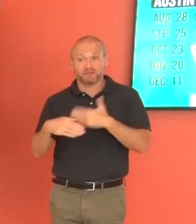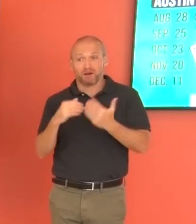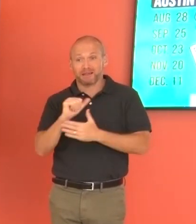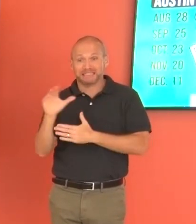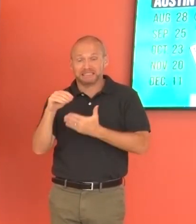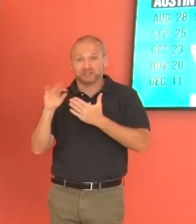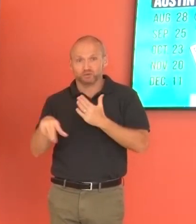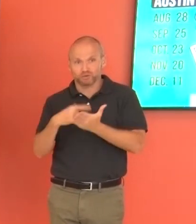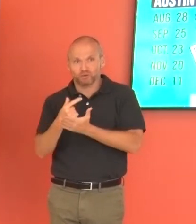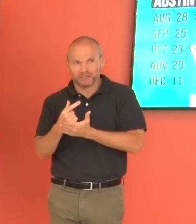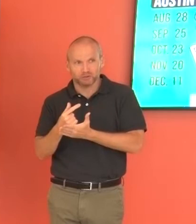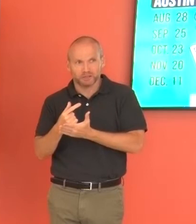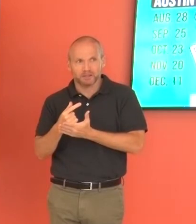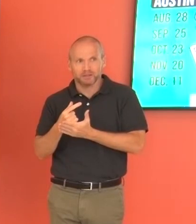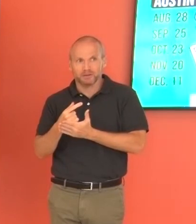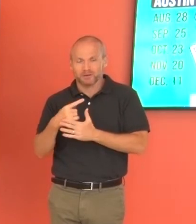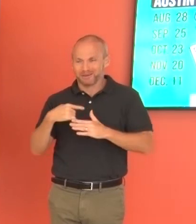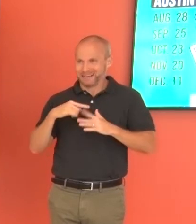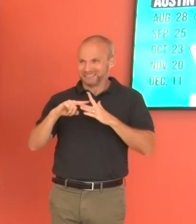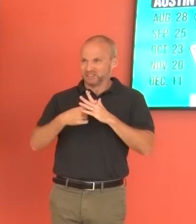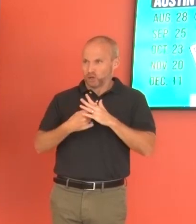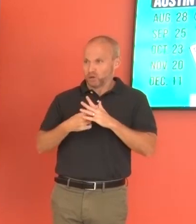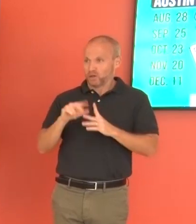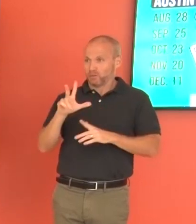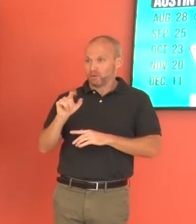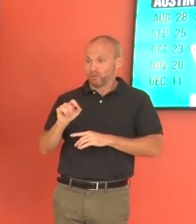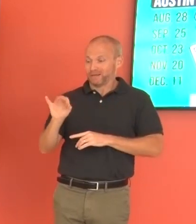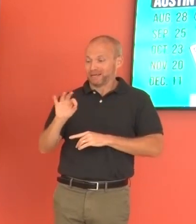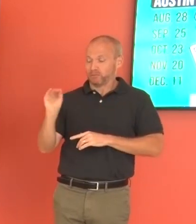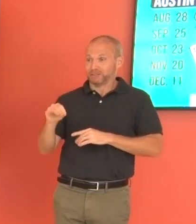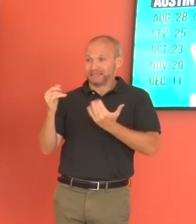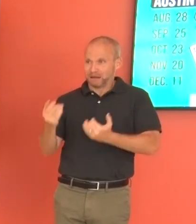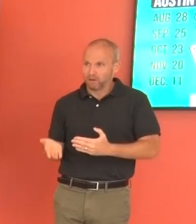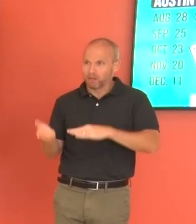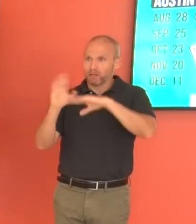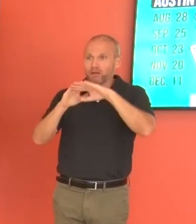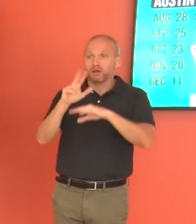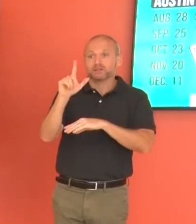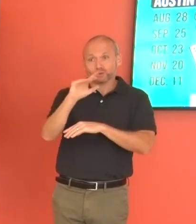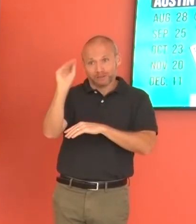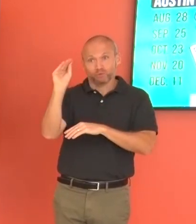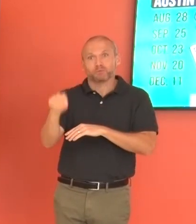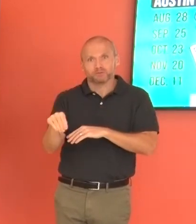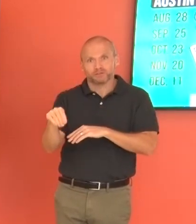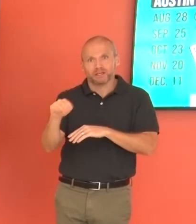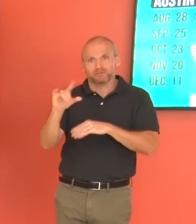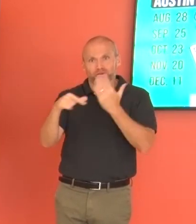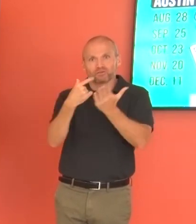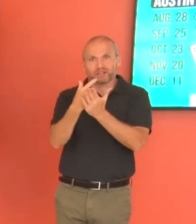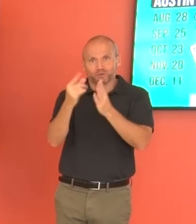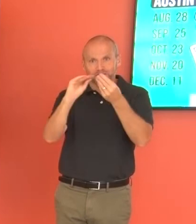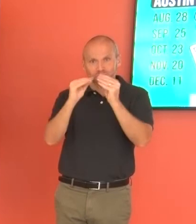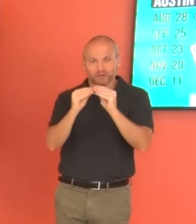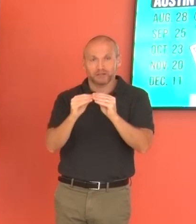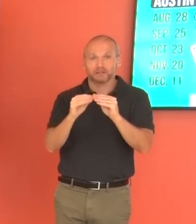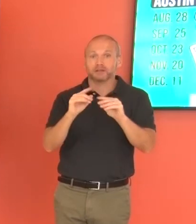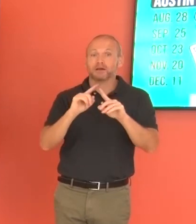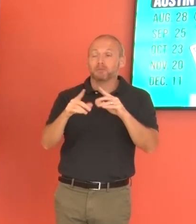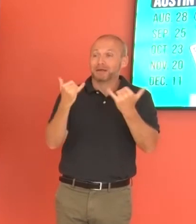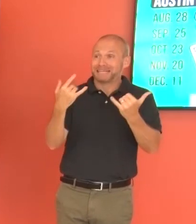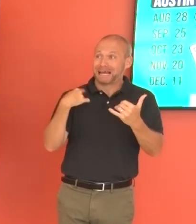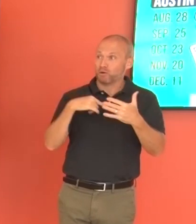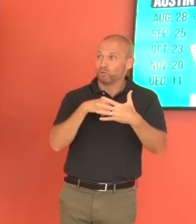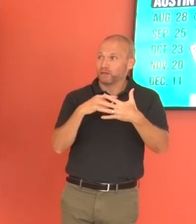from 3.9% to 23% graduation rate. We've still got a long ways to go, but we are now in the